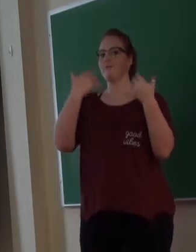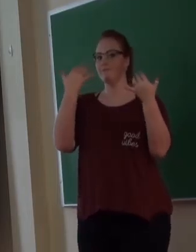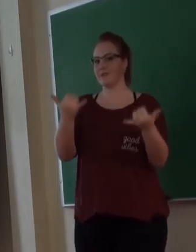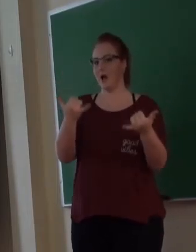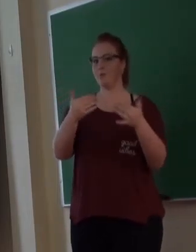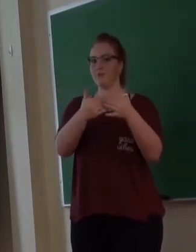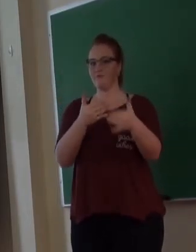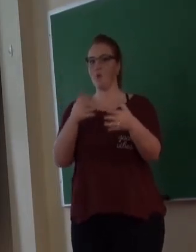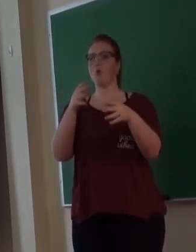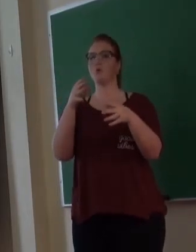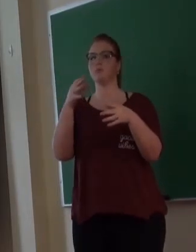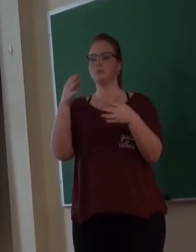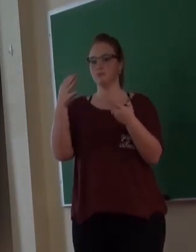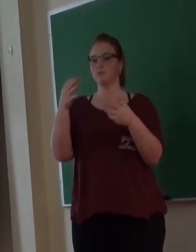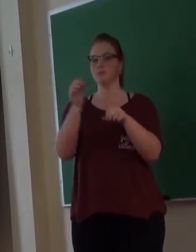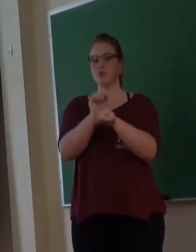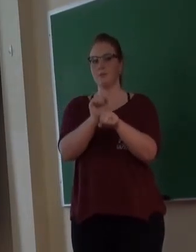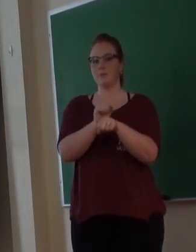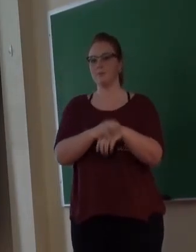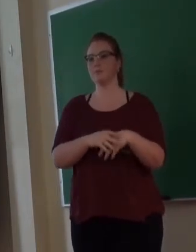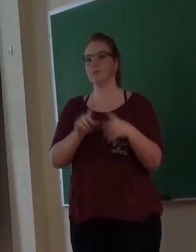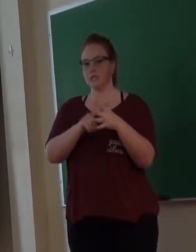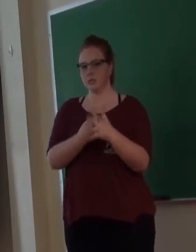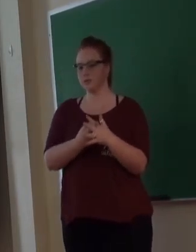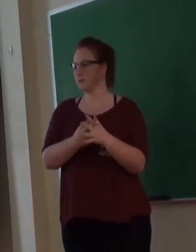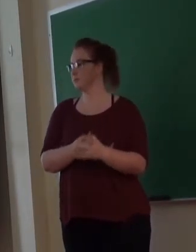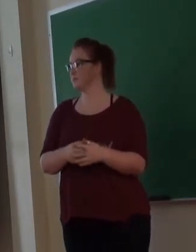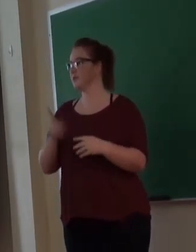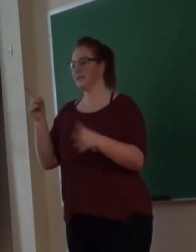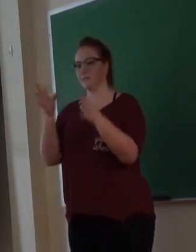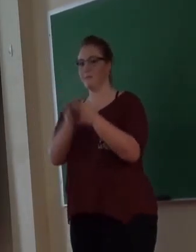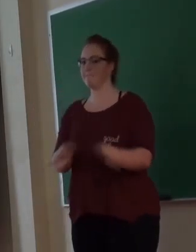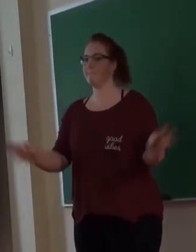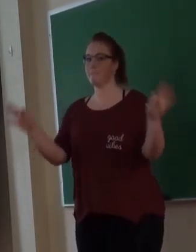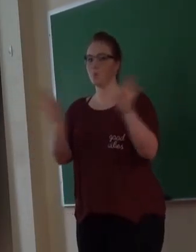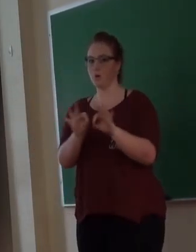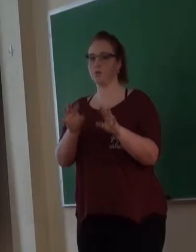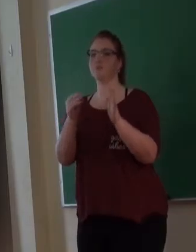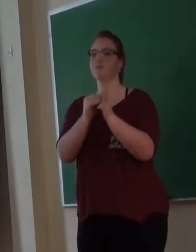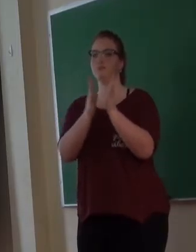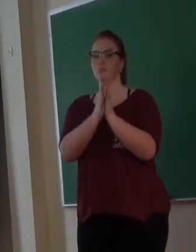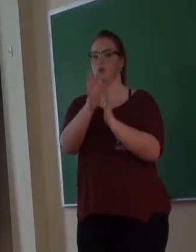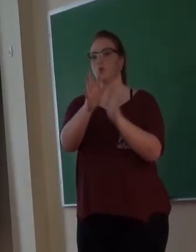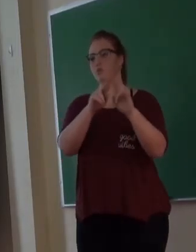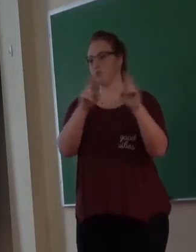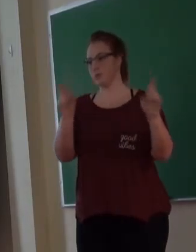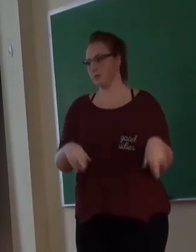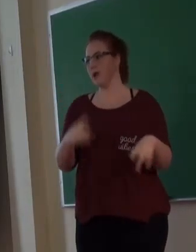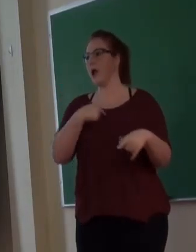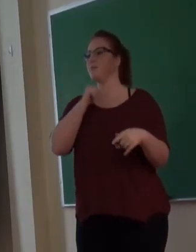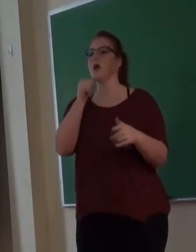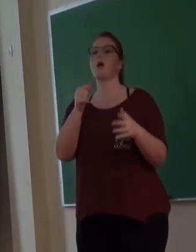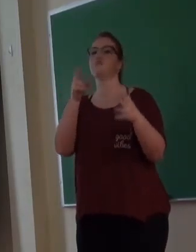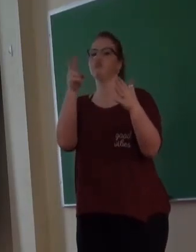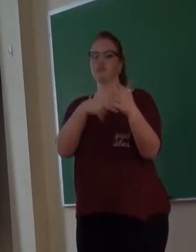the most important keywords to include on your resume. Obviously, I'm not going to read the list for you, but you